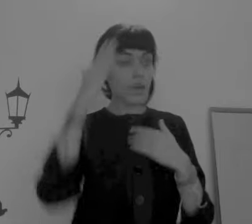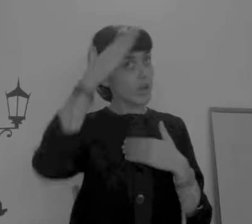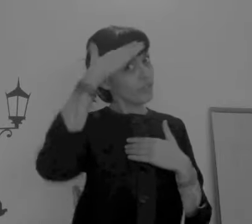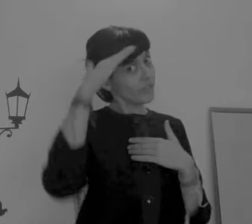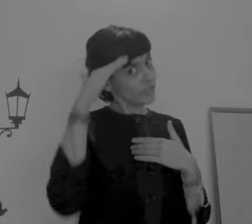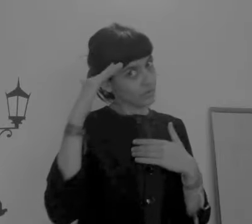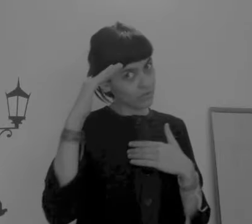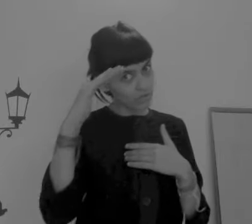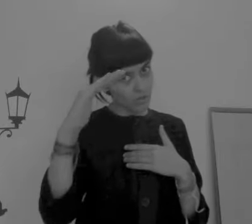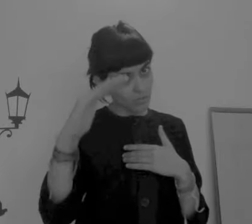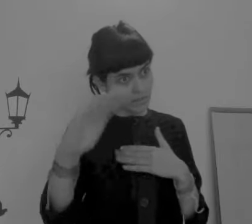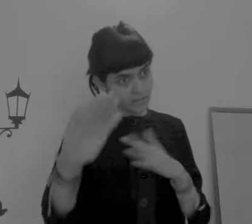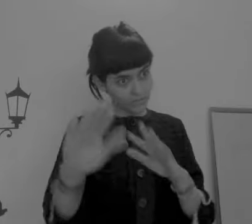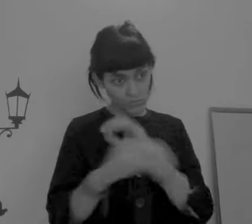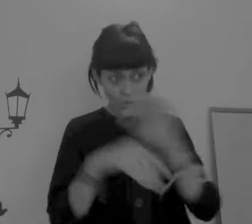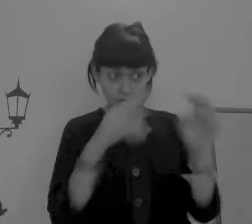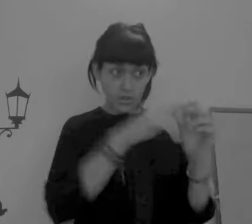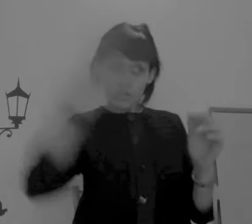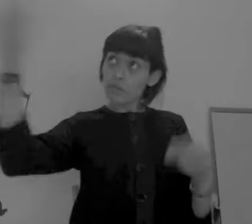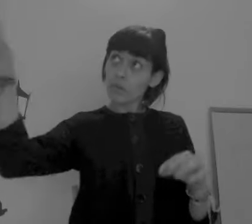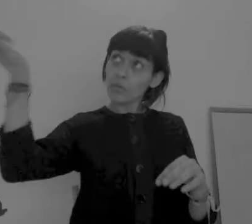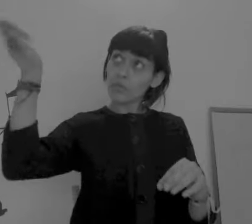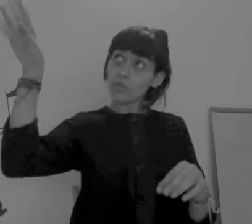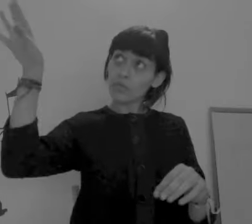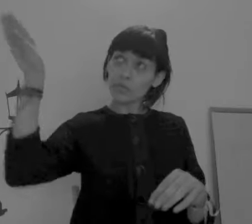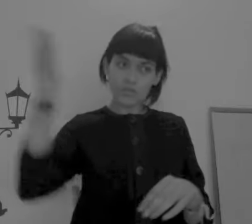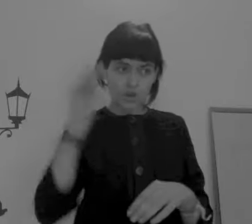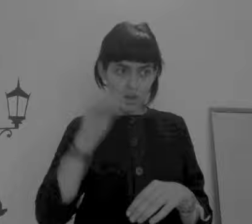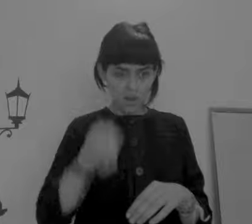I know that someday soon the sun is gonna shine,